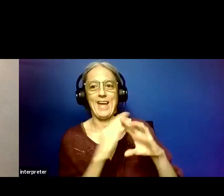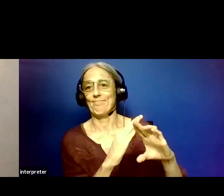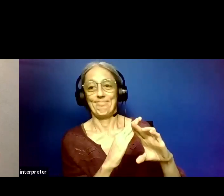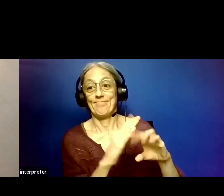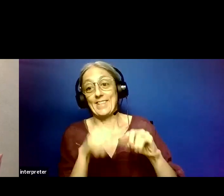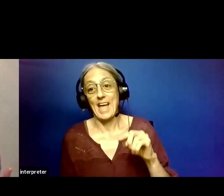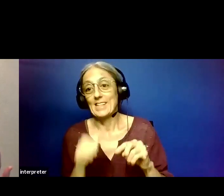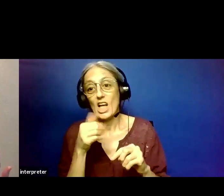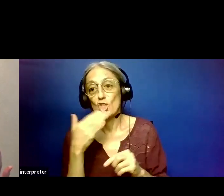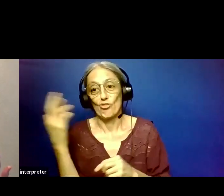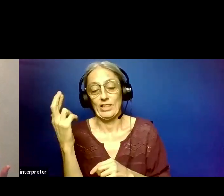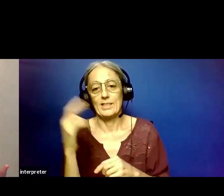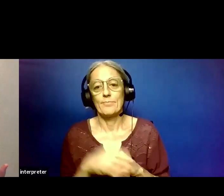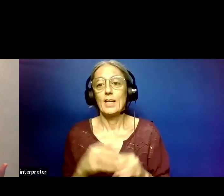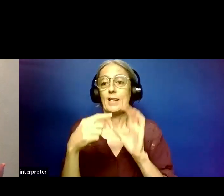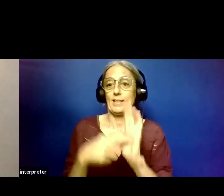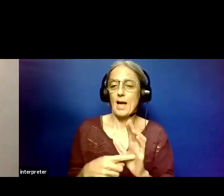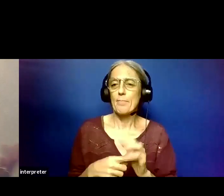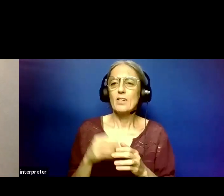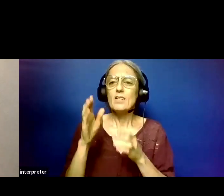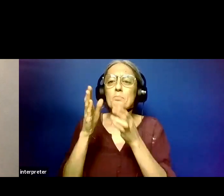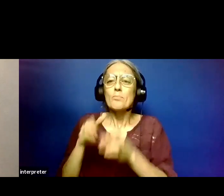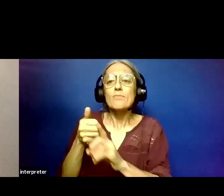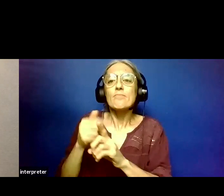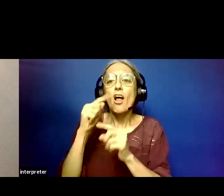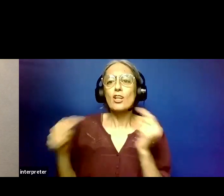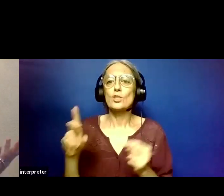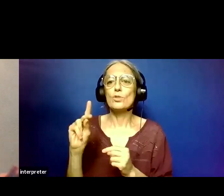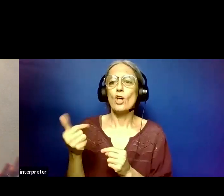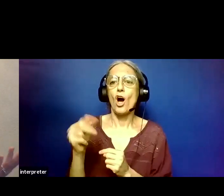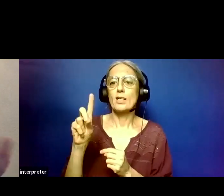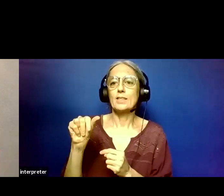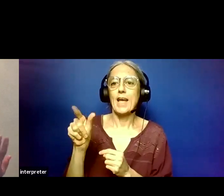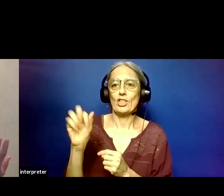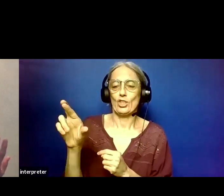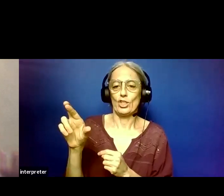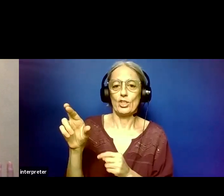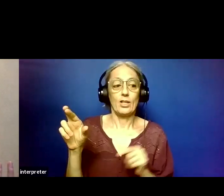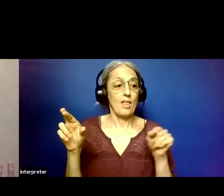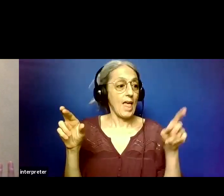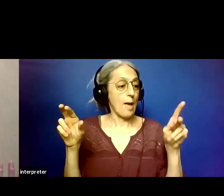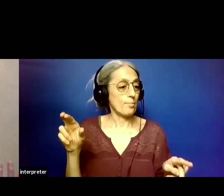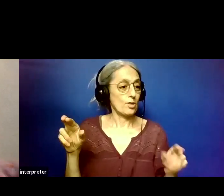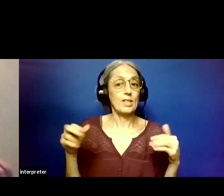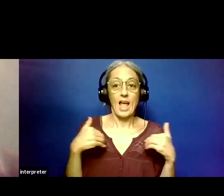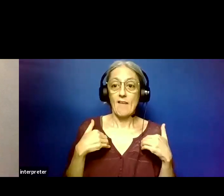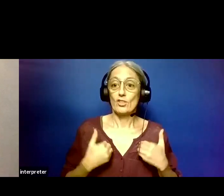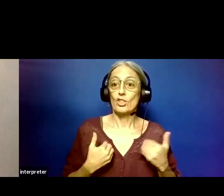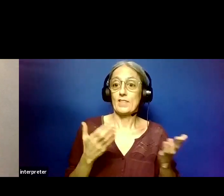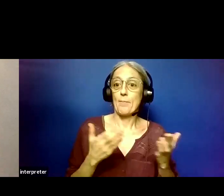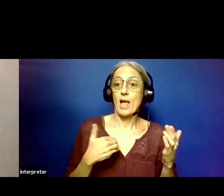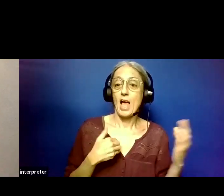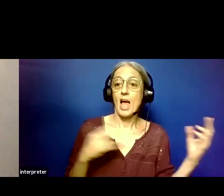person is allergic to dog dander, and a person who uses a service animal must spend time in the same room or facility, such as a